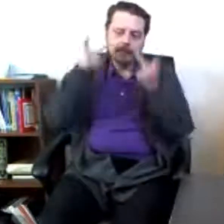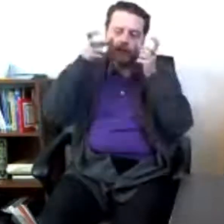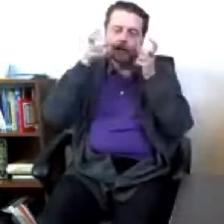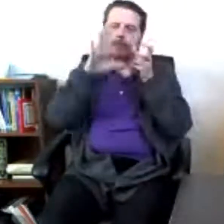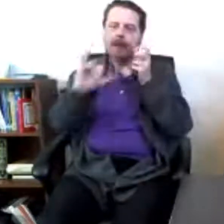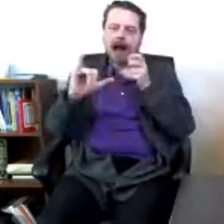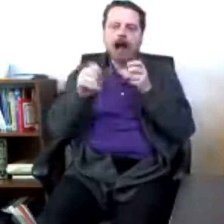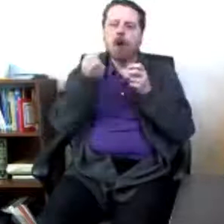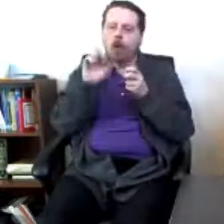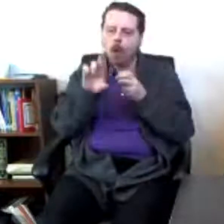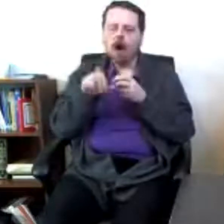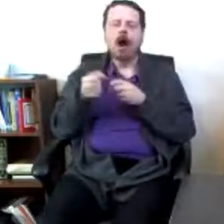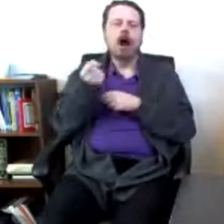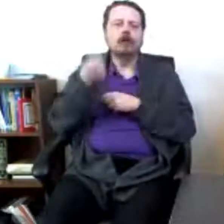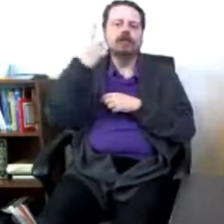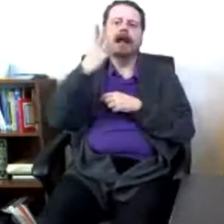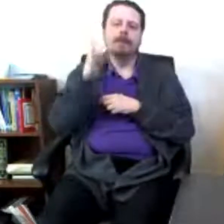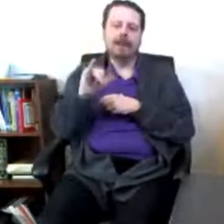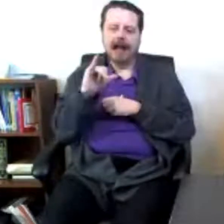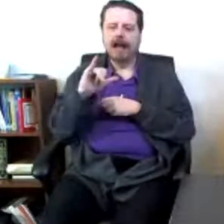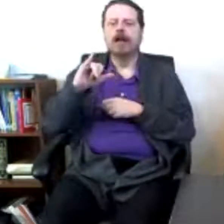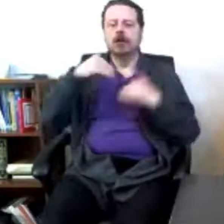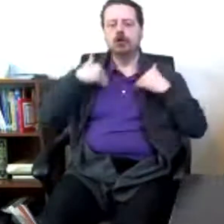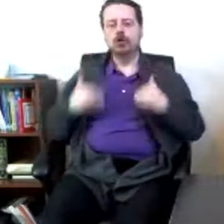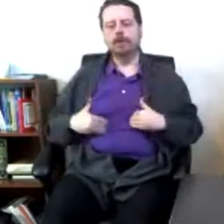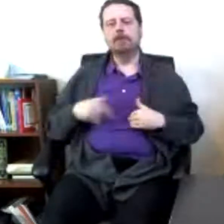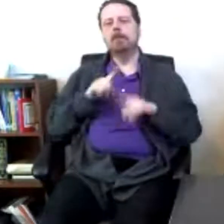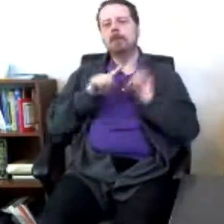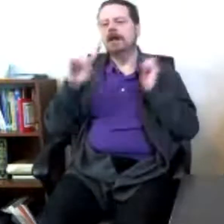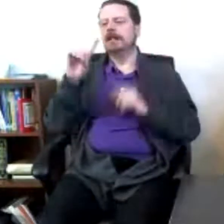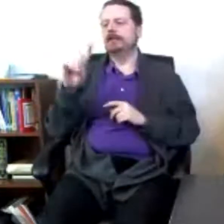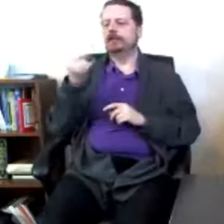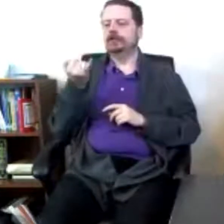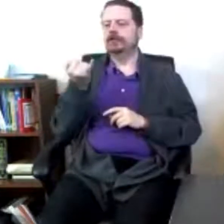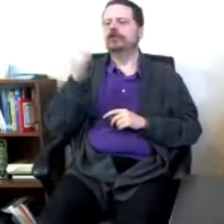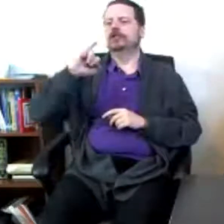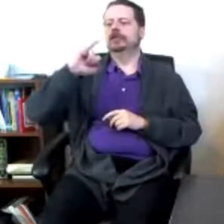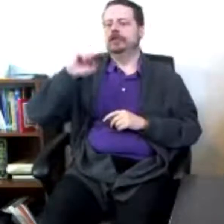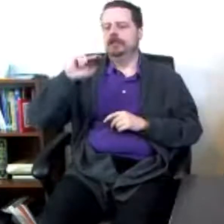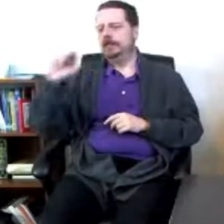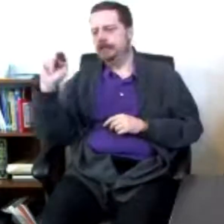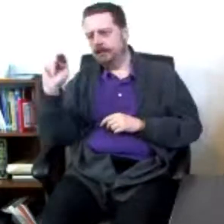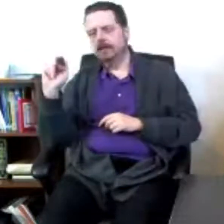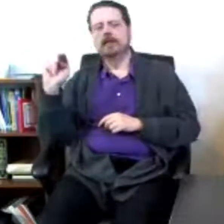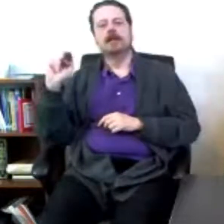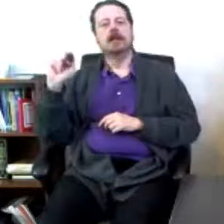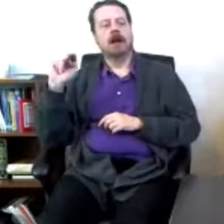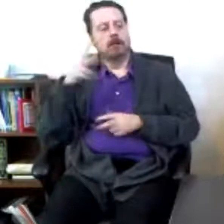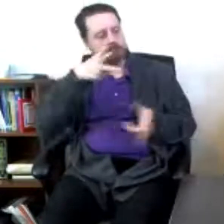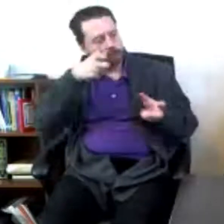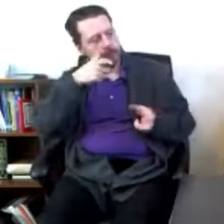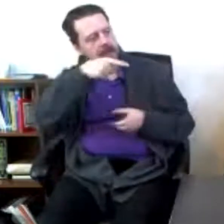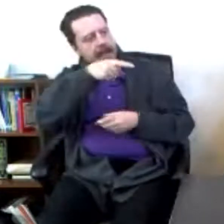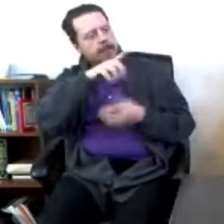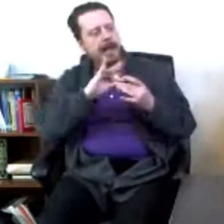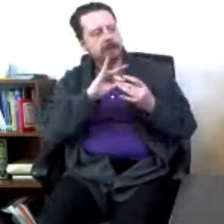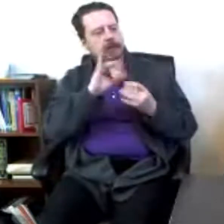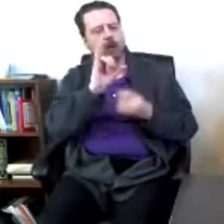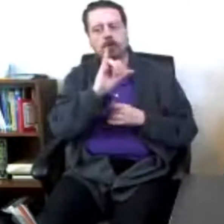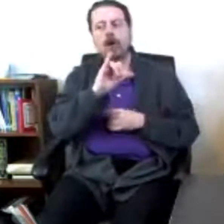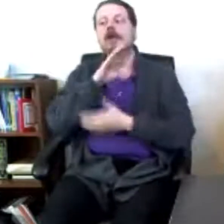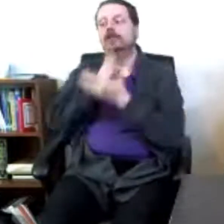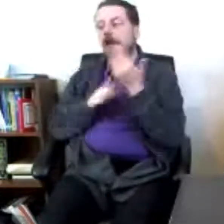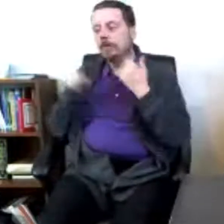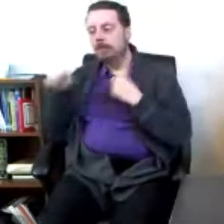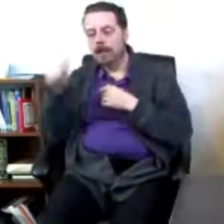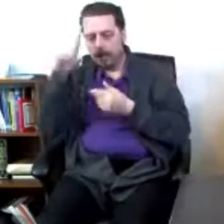by humans, even the jinnis listened to him. And some of them believed, because jinnis